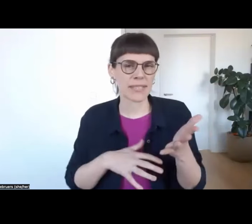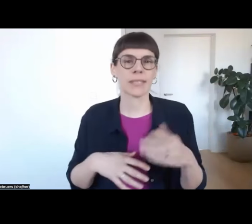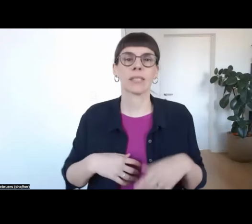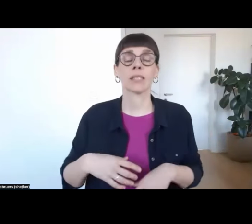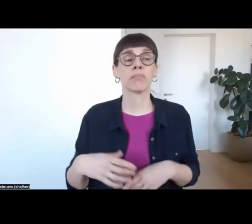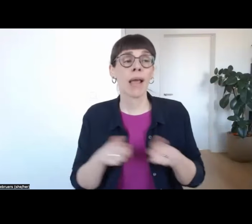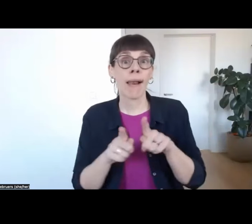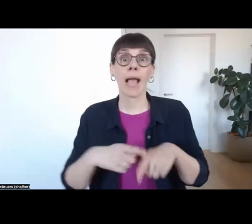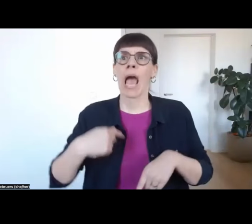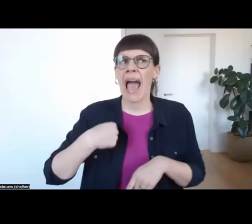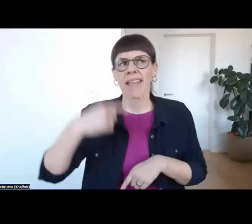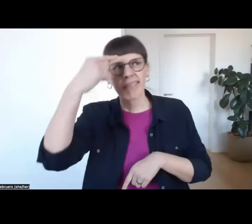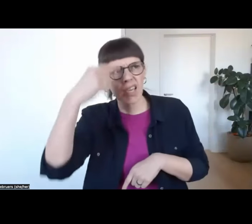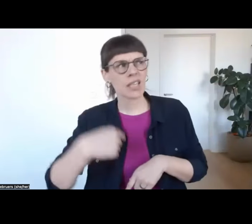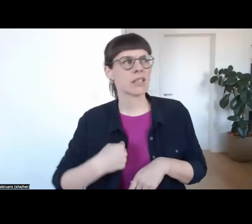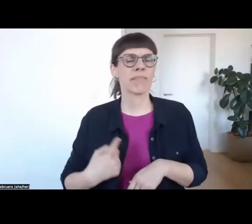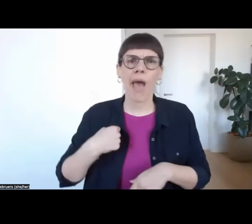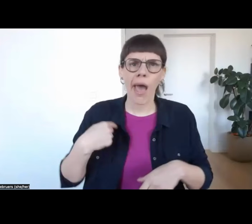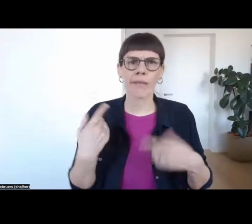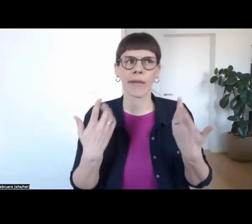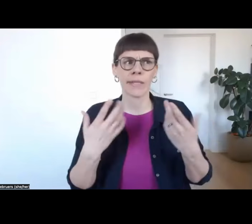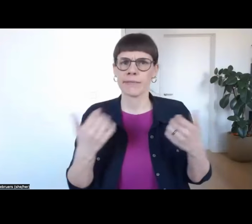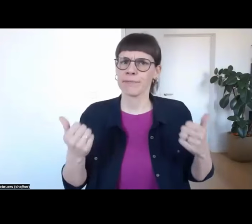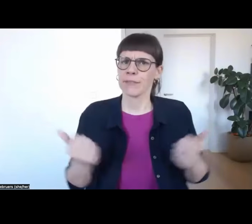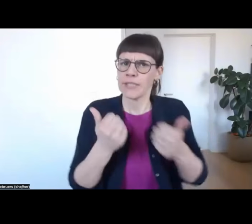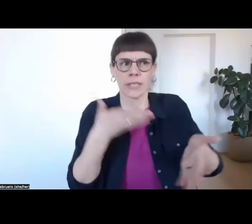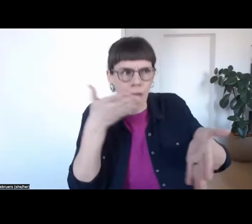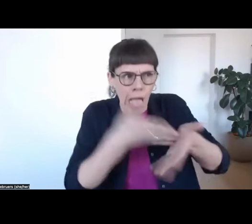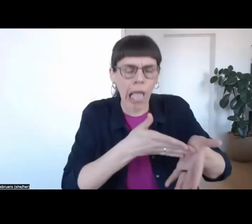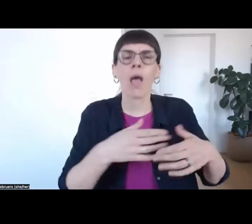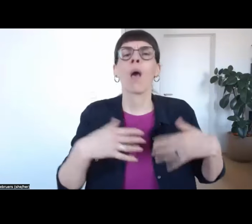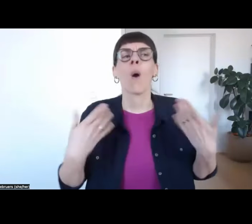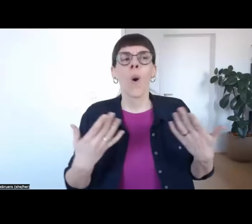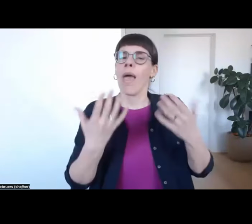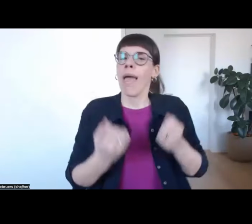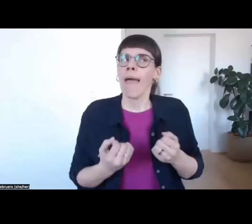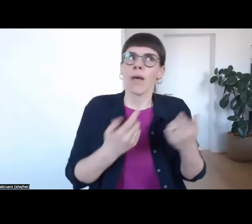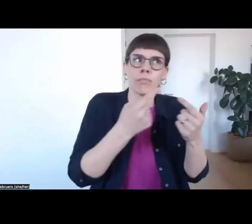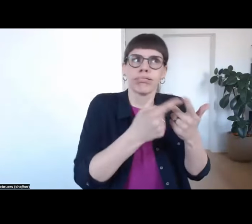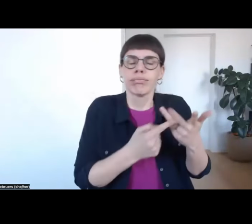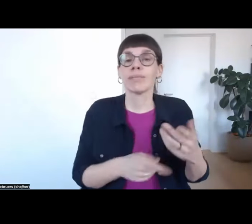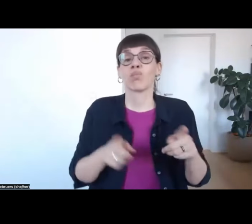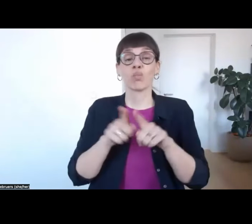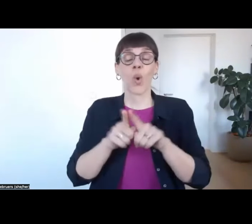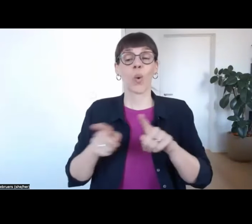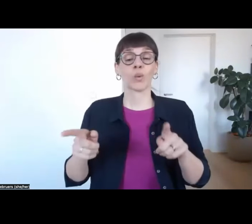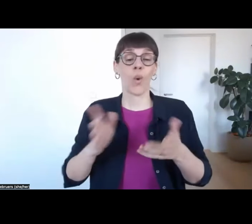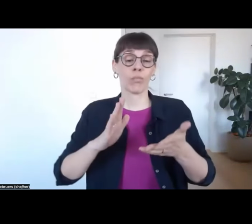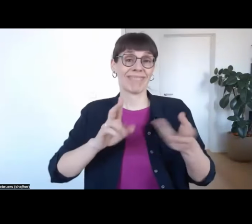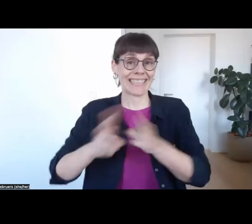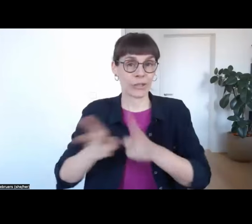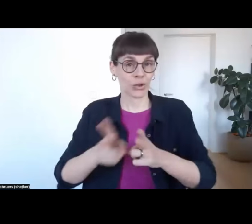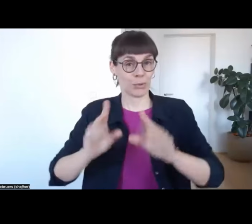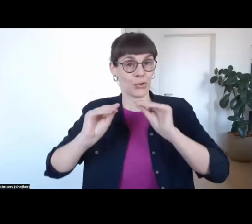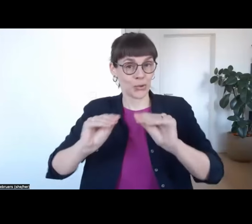about individual experiences, saying, I think, or I've experienced barriers, or I